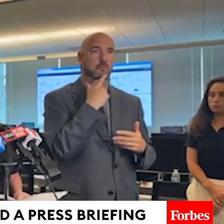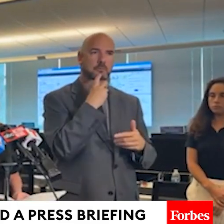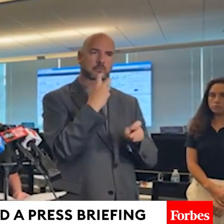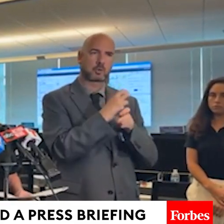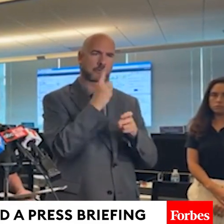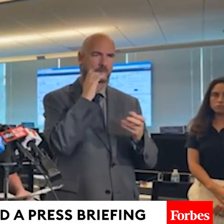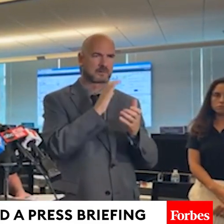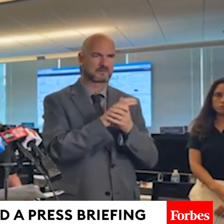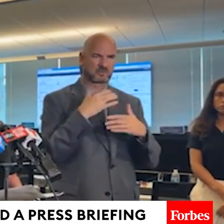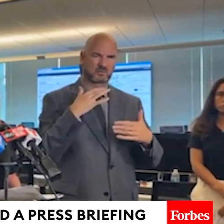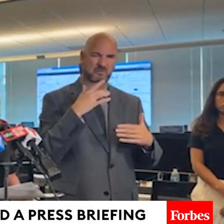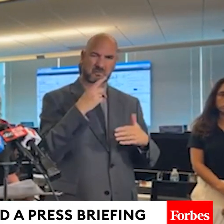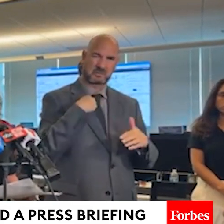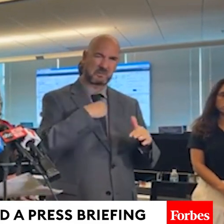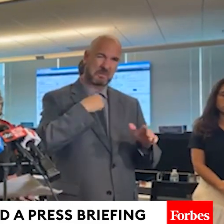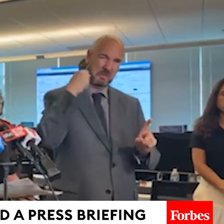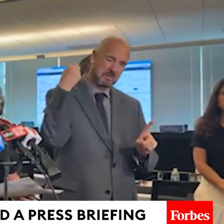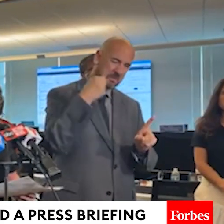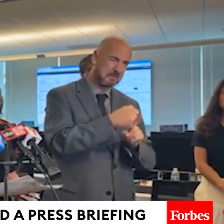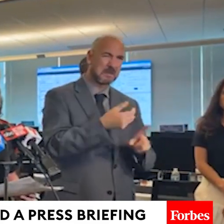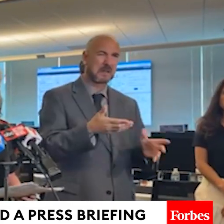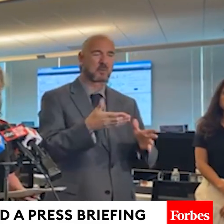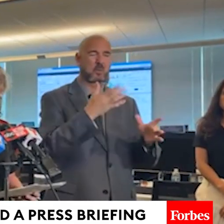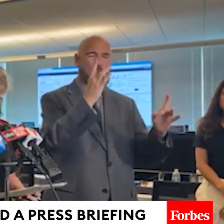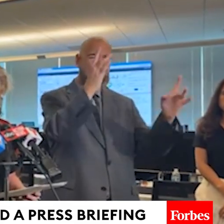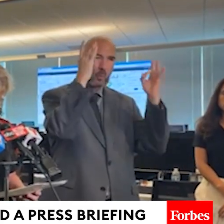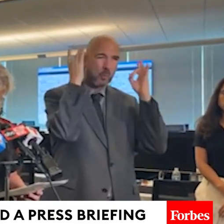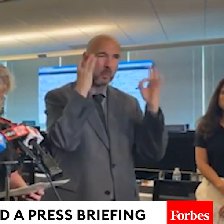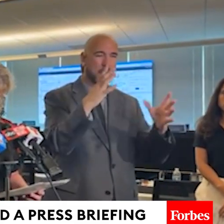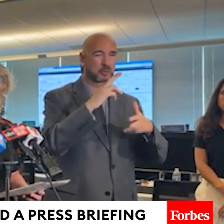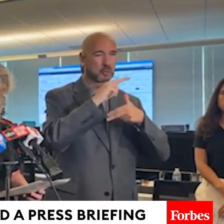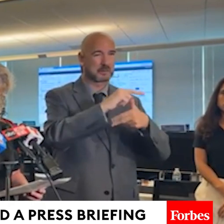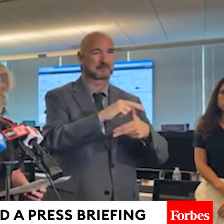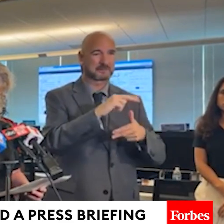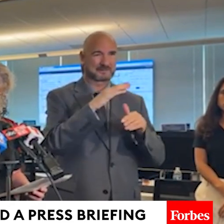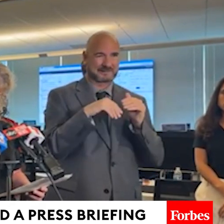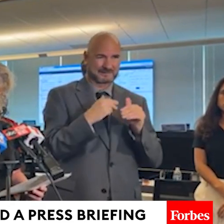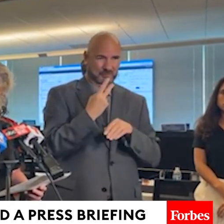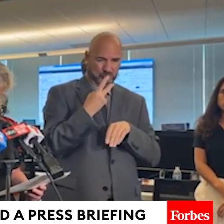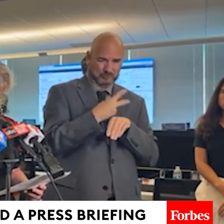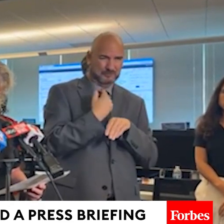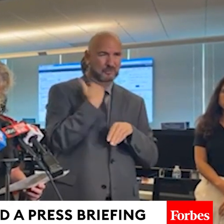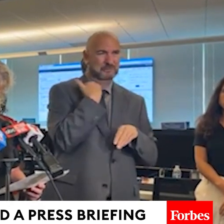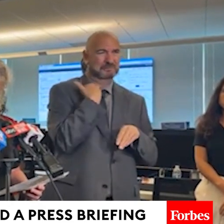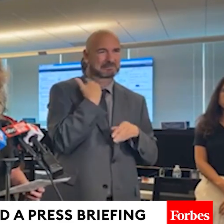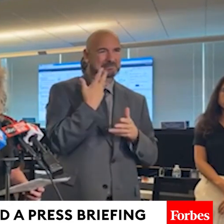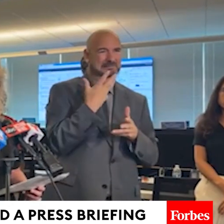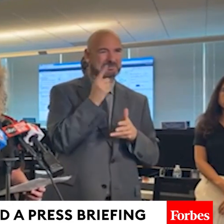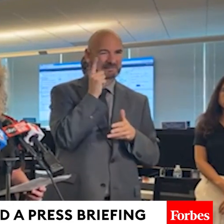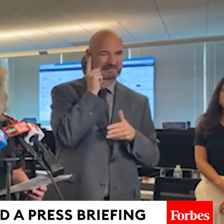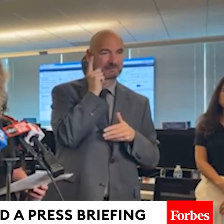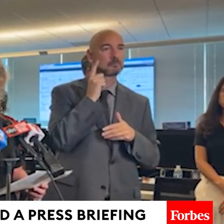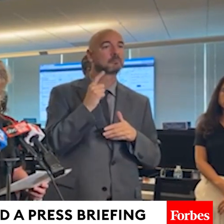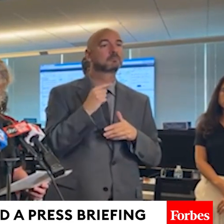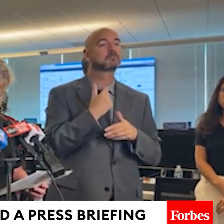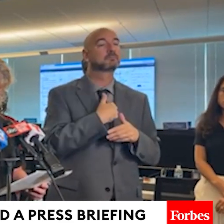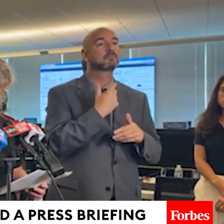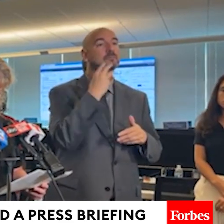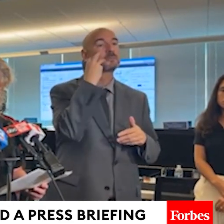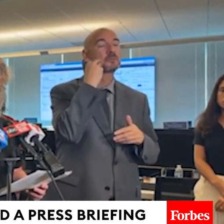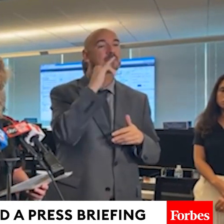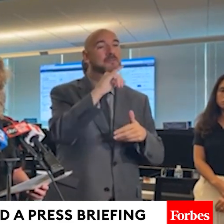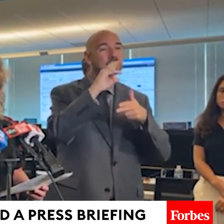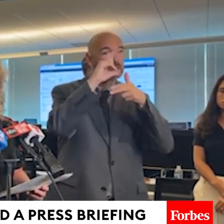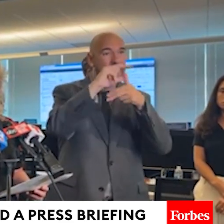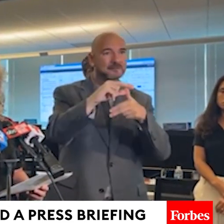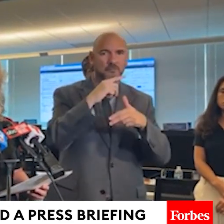with catastrophic damage to our community just less than 2 days ago. Not only did we experience hurricane-force winds,